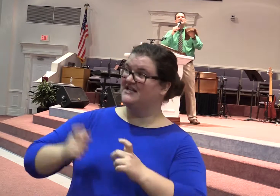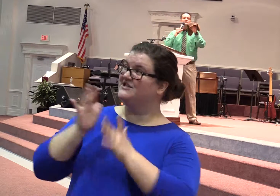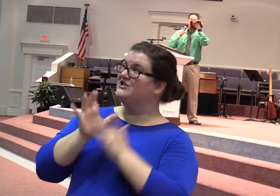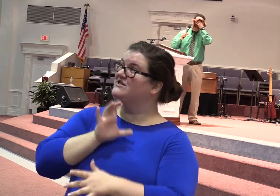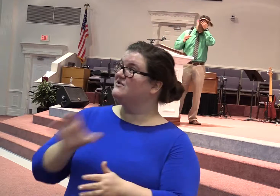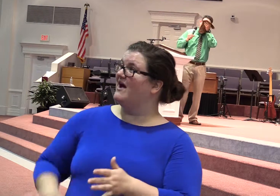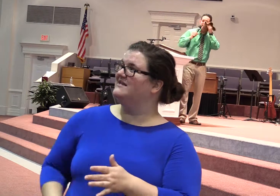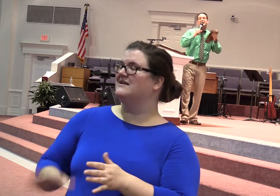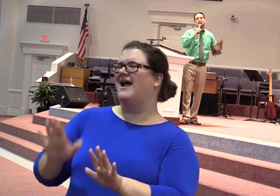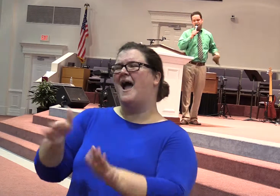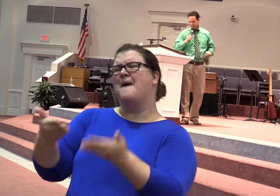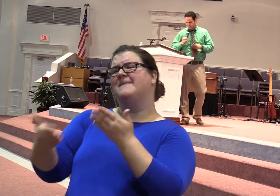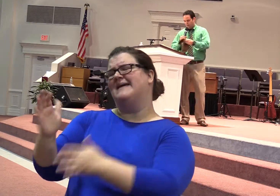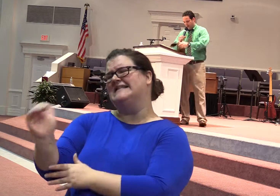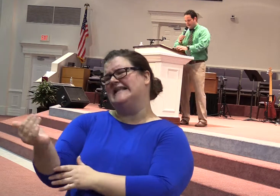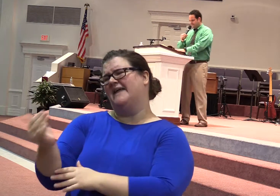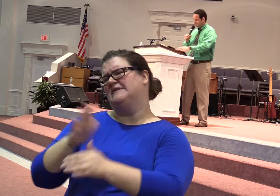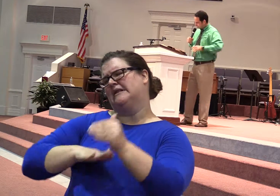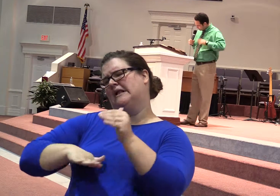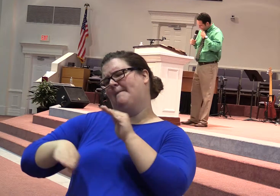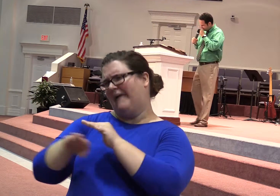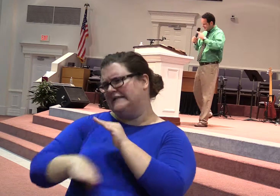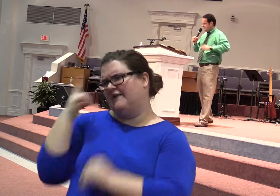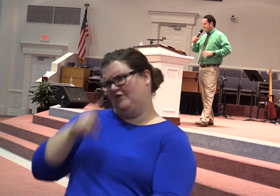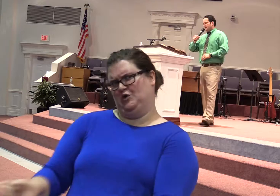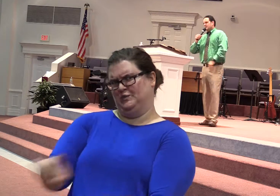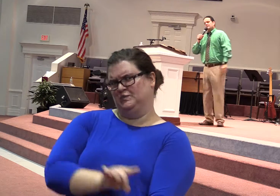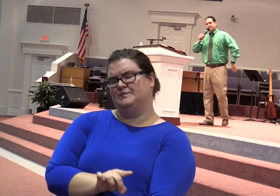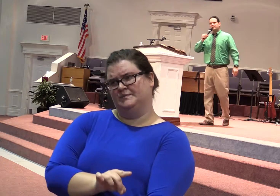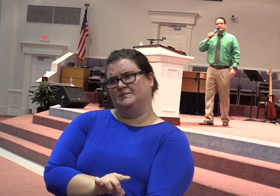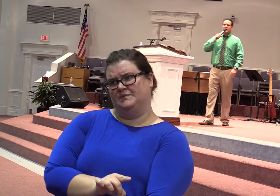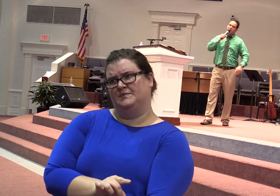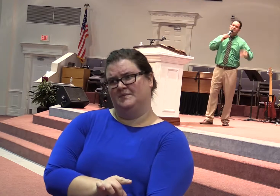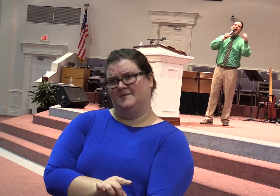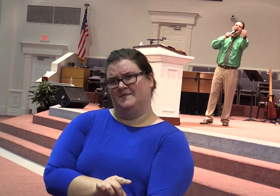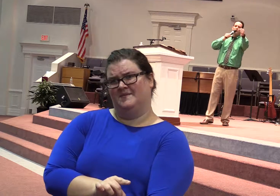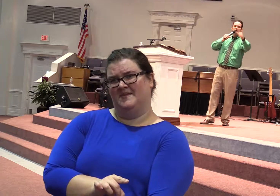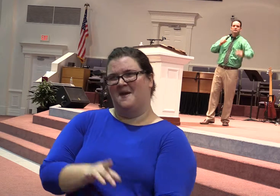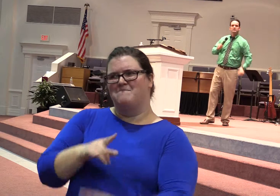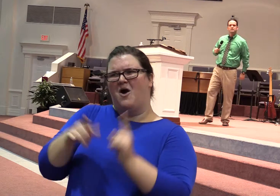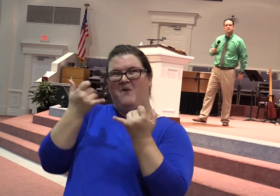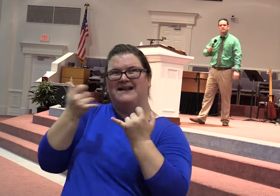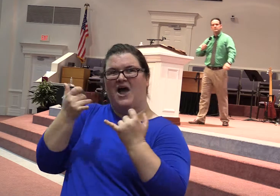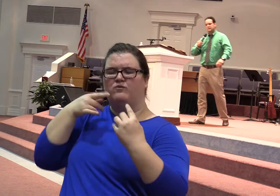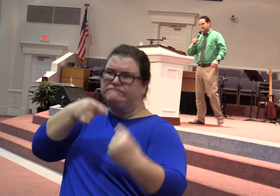This may seem a little elementary to you, amen? But there's a battle.